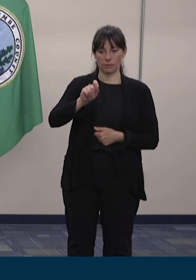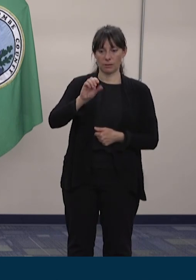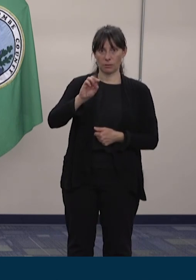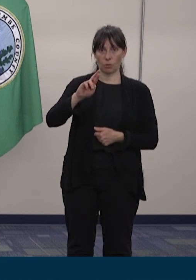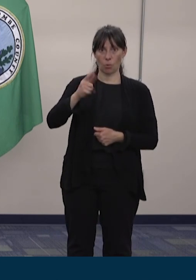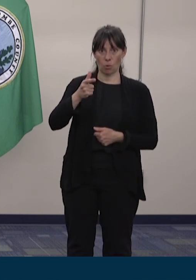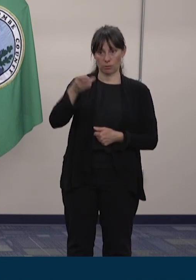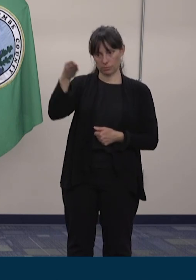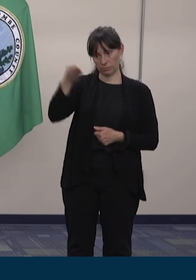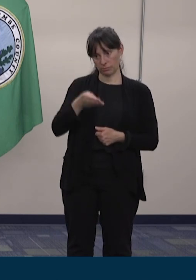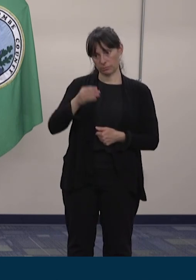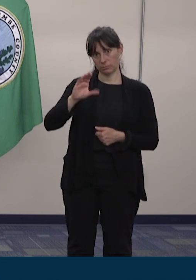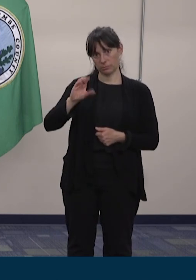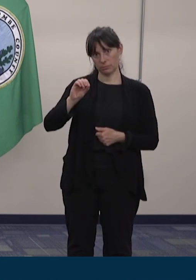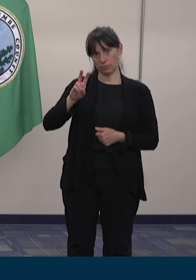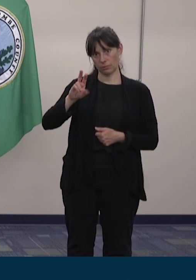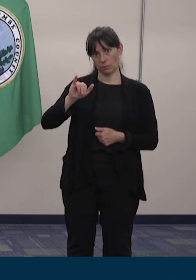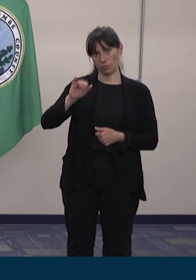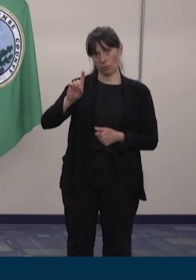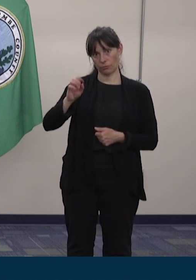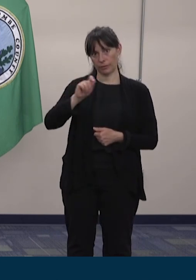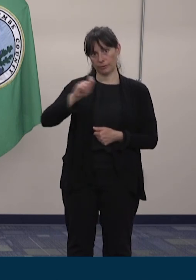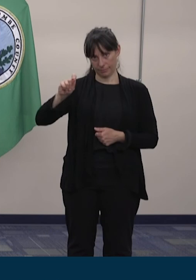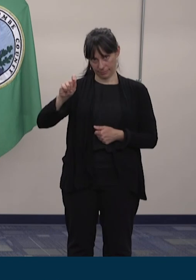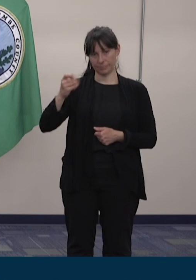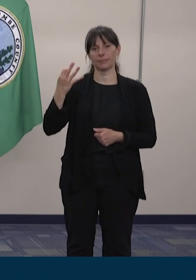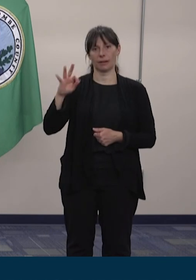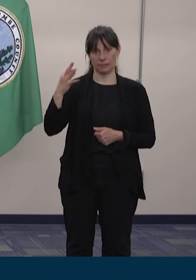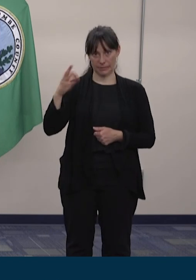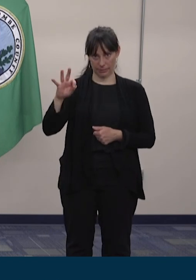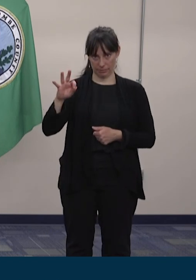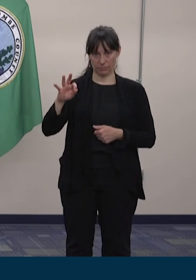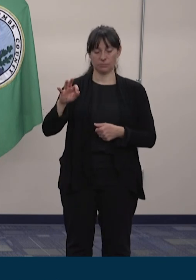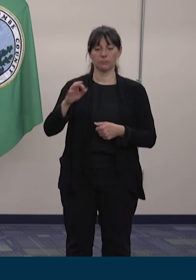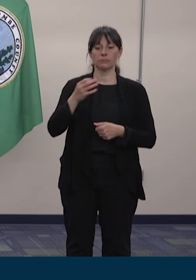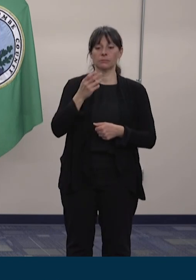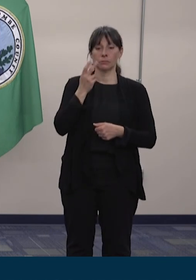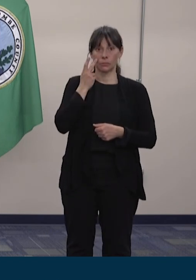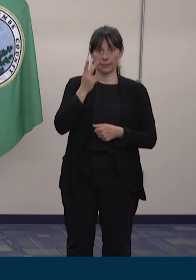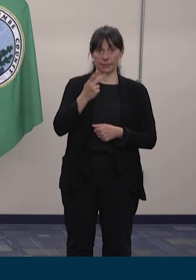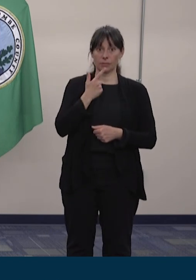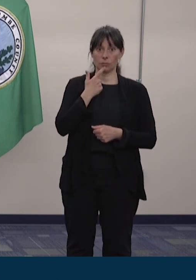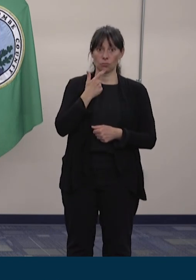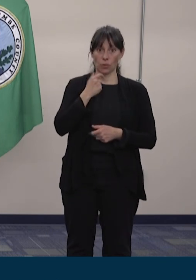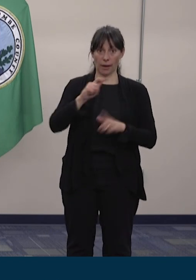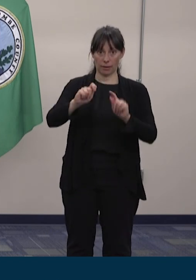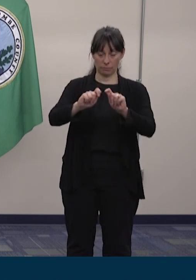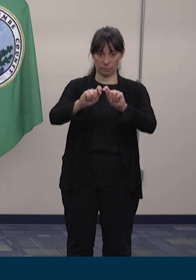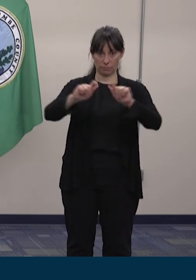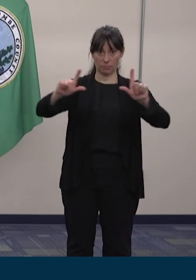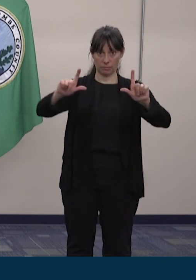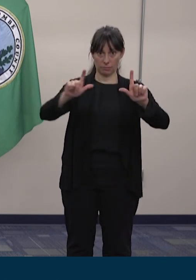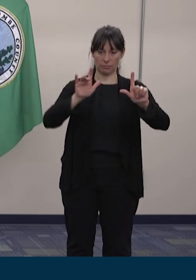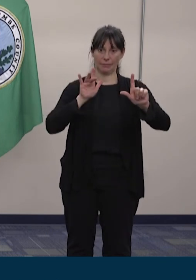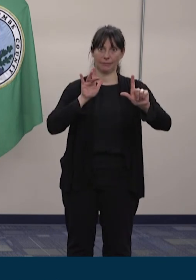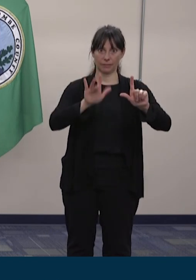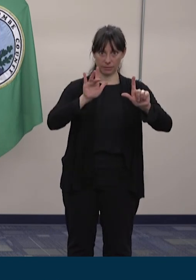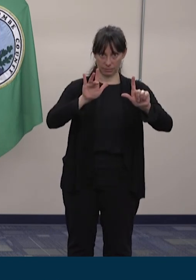buncombecounty.org/COVID-19 and click on the COVID-19 y hagan self-checker clic en donde pone banner button. self-checker,